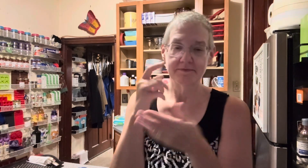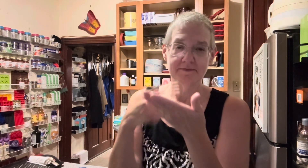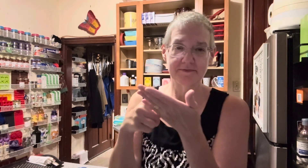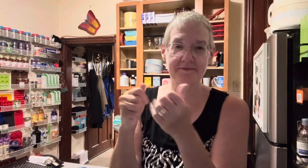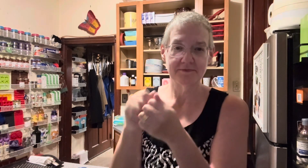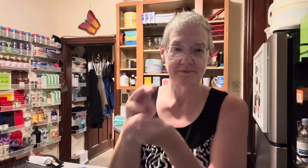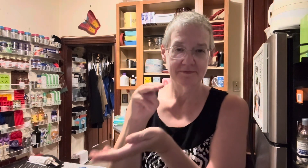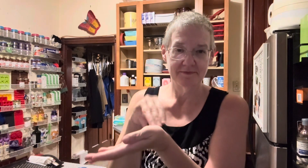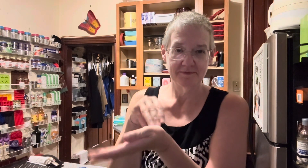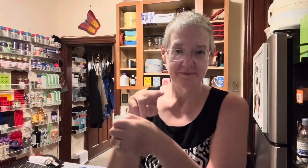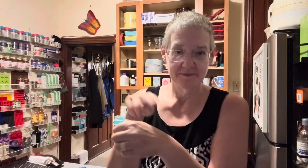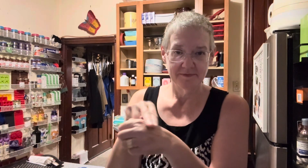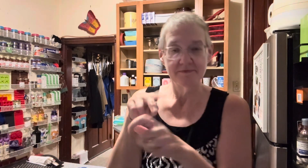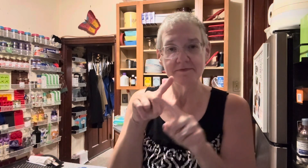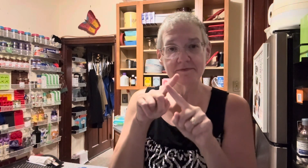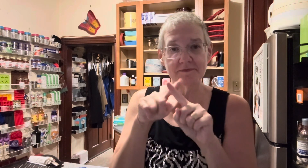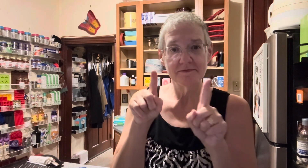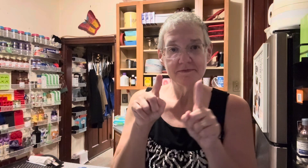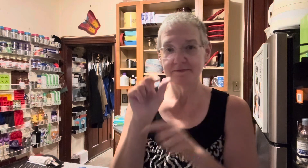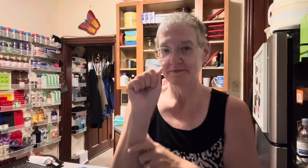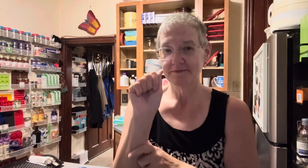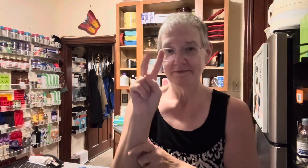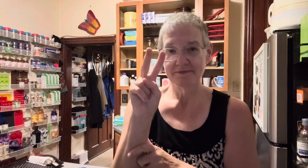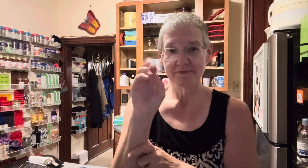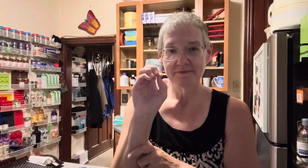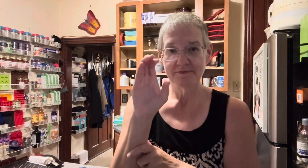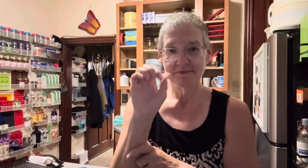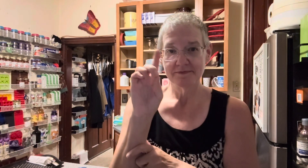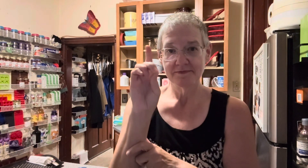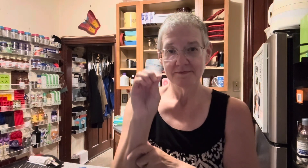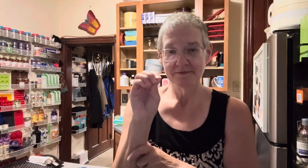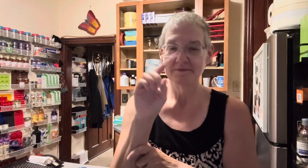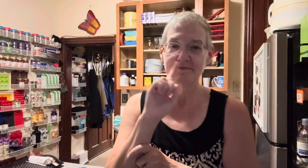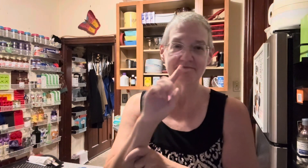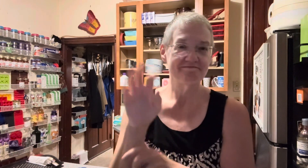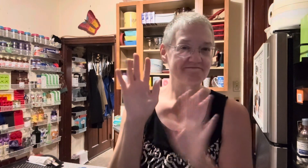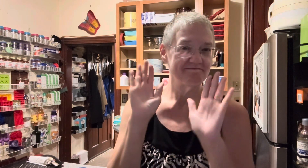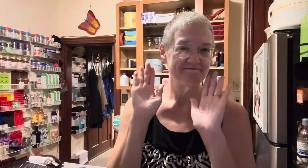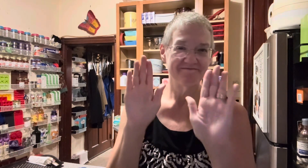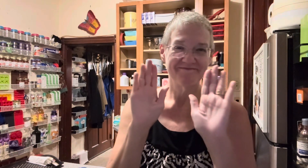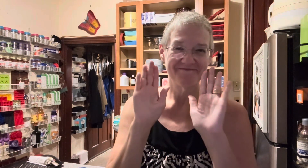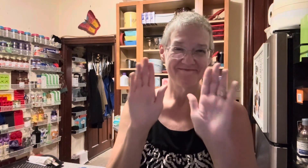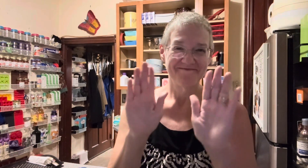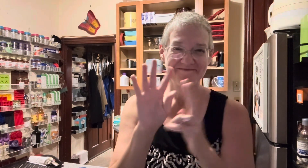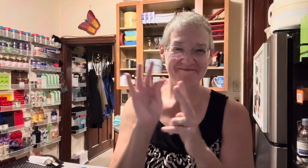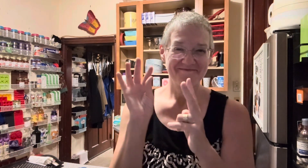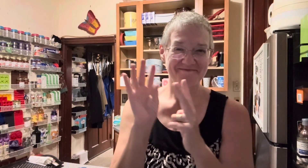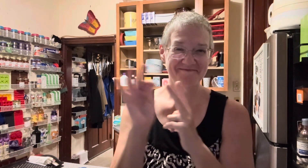of course, talk to your doctor, but avocados are a great keto option.